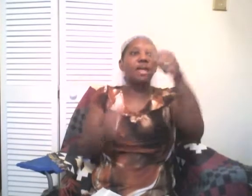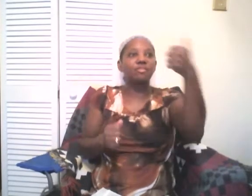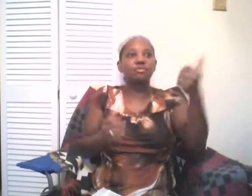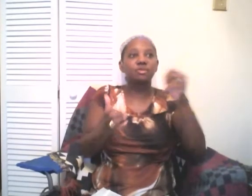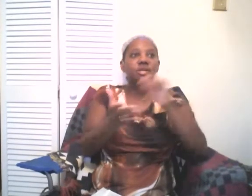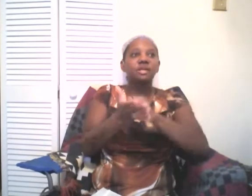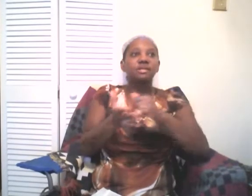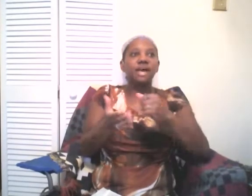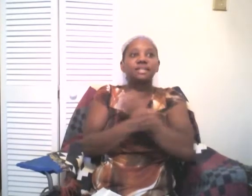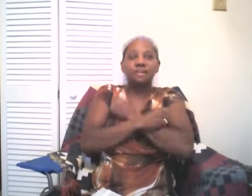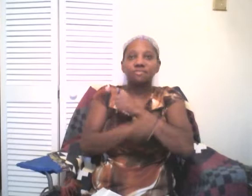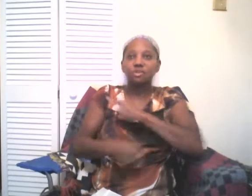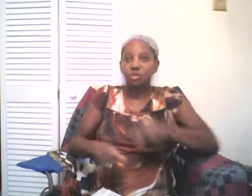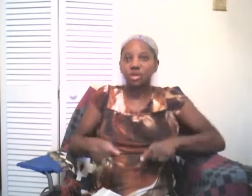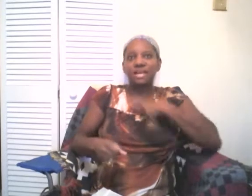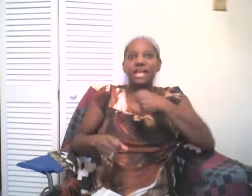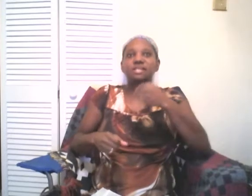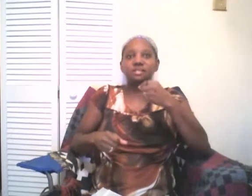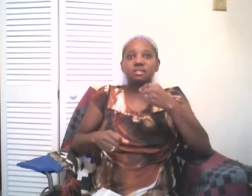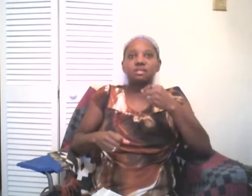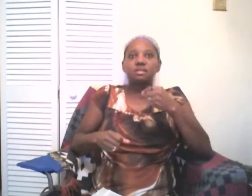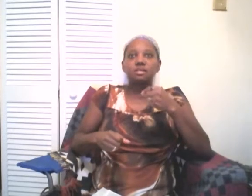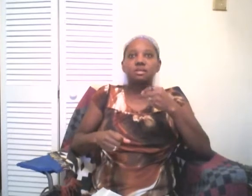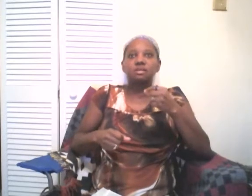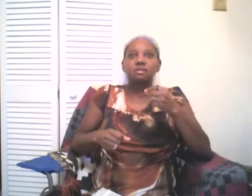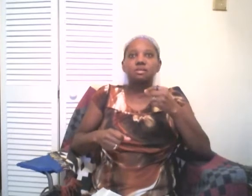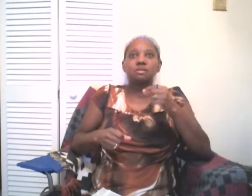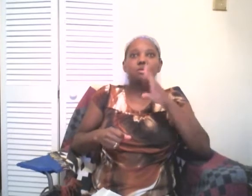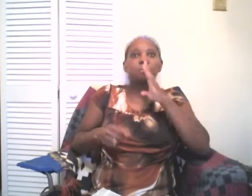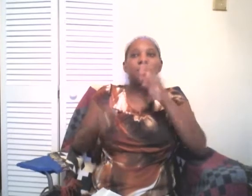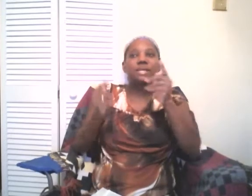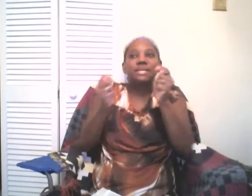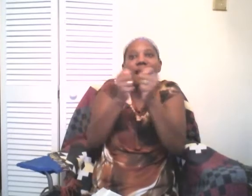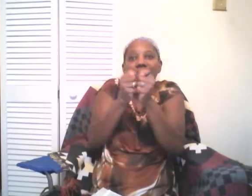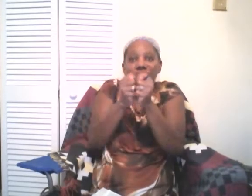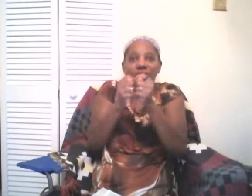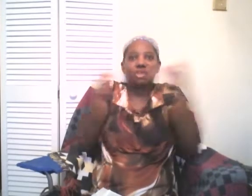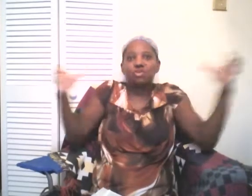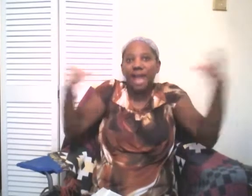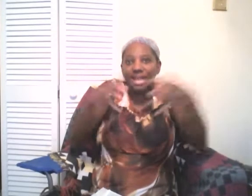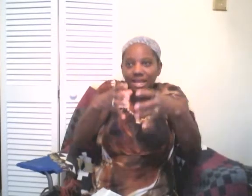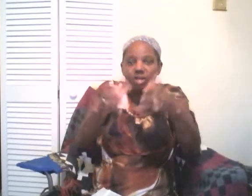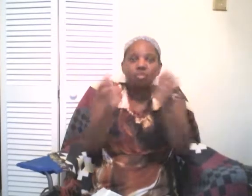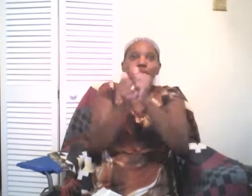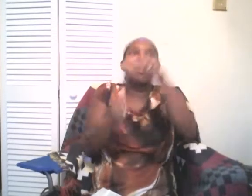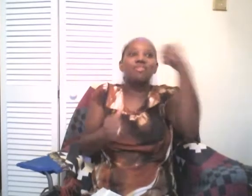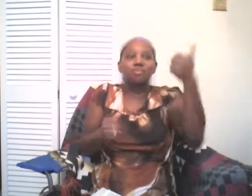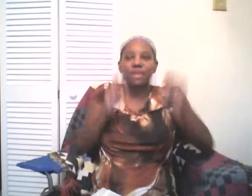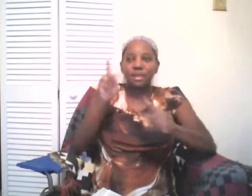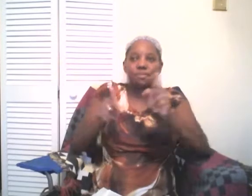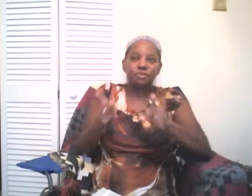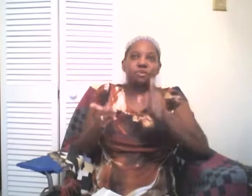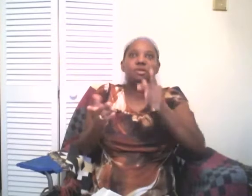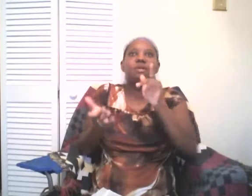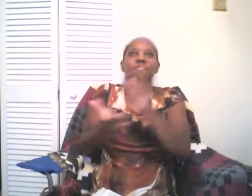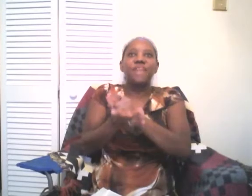others that love the Lord and like to be together and united with other people that